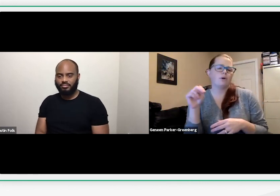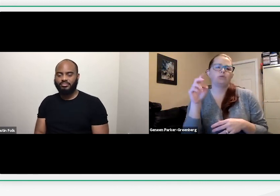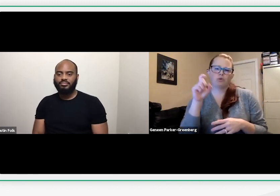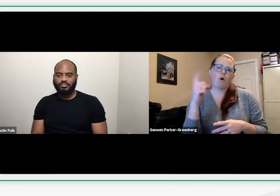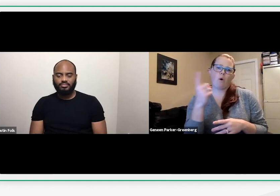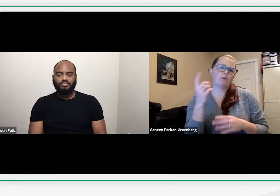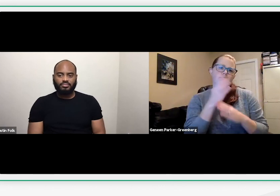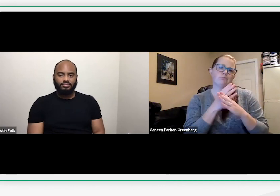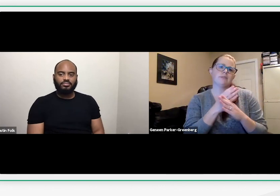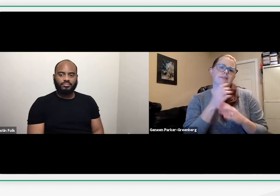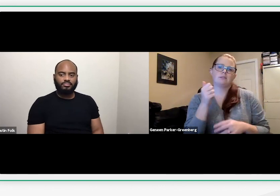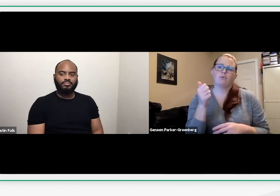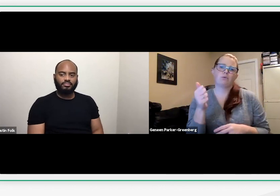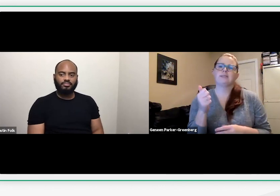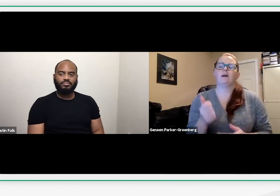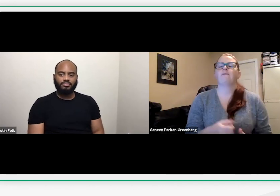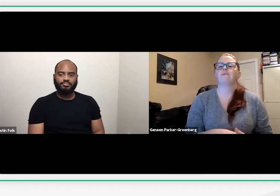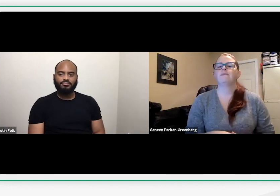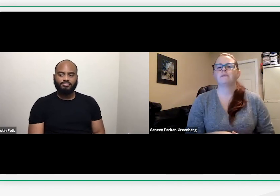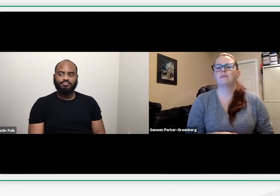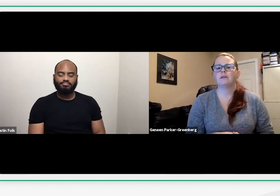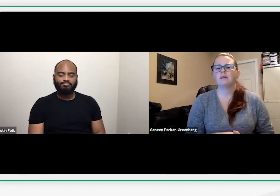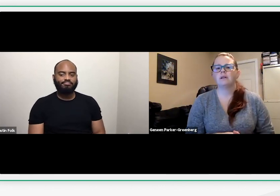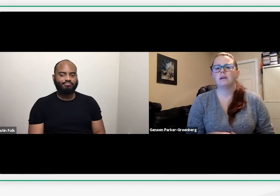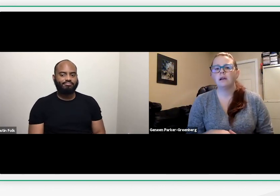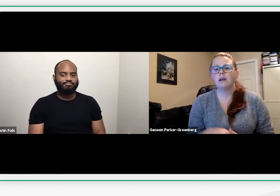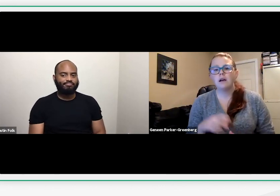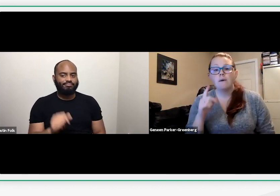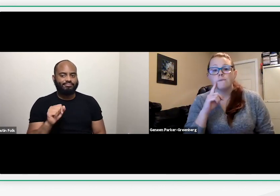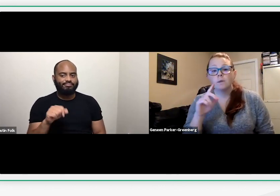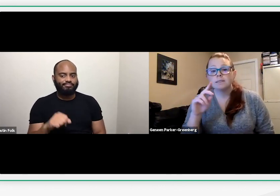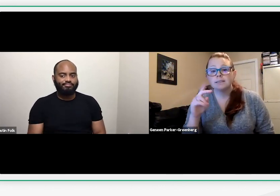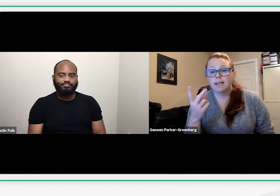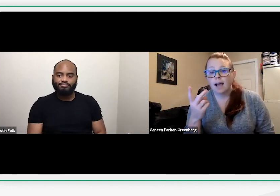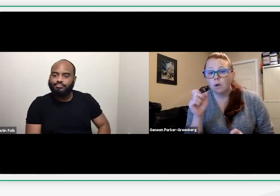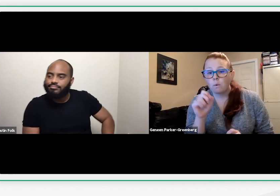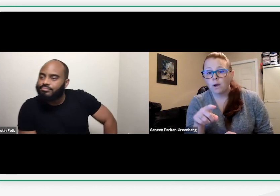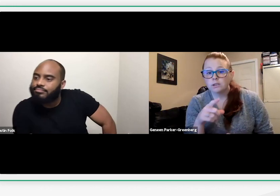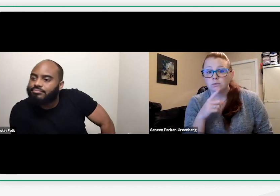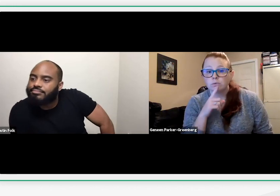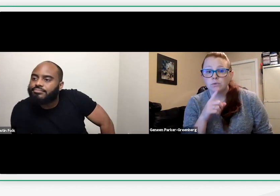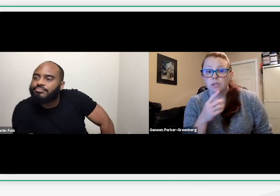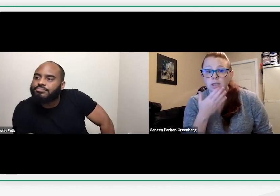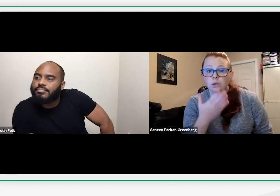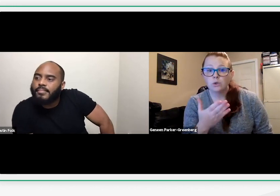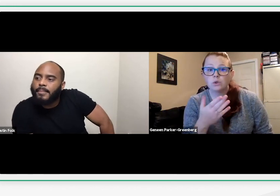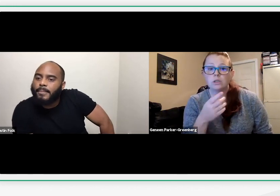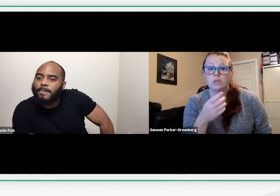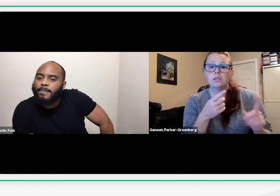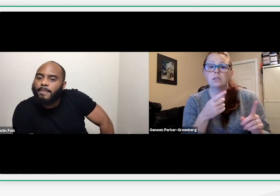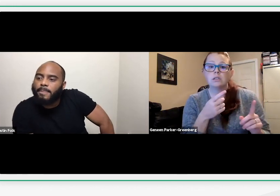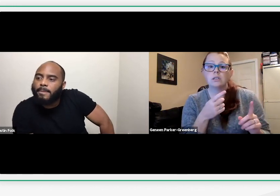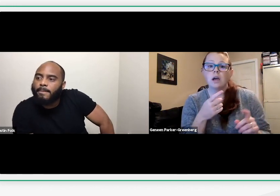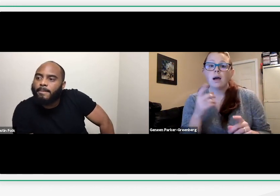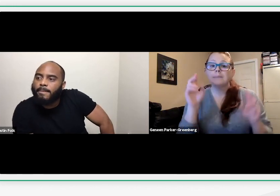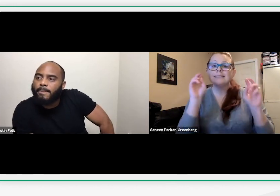through email or text or phone for your social security number. So you should know that and protect yourself. And then for